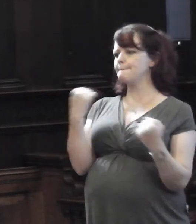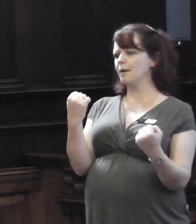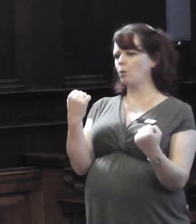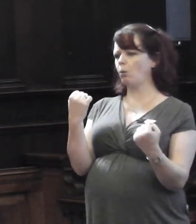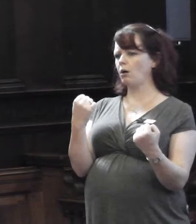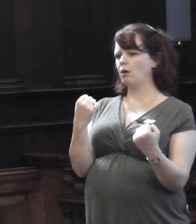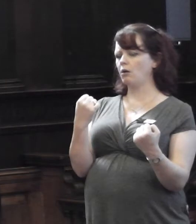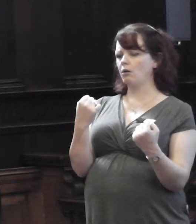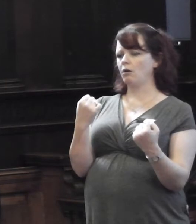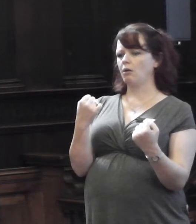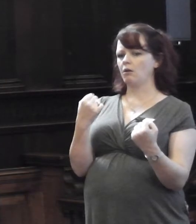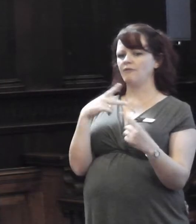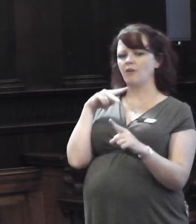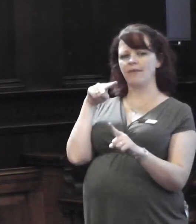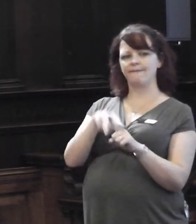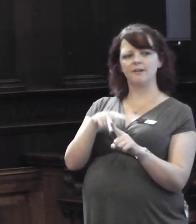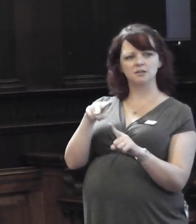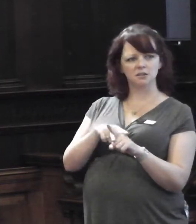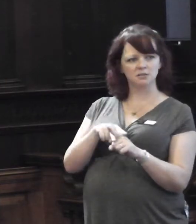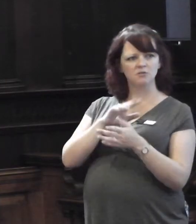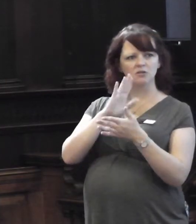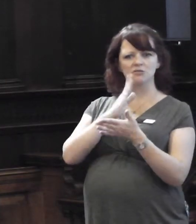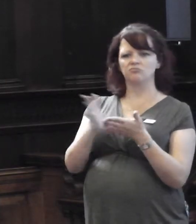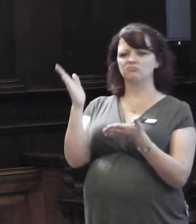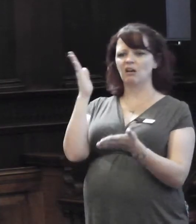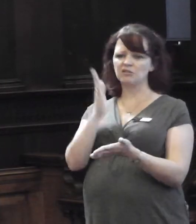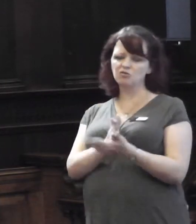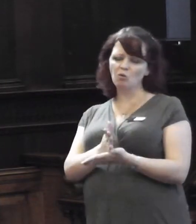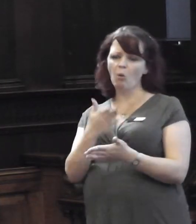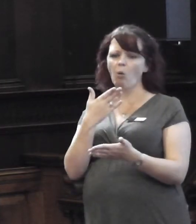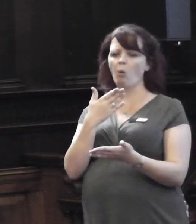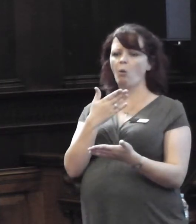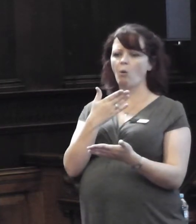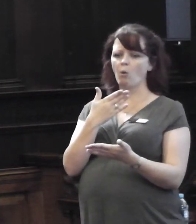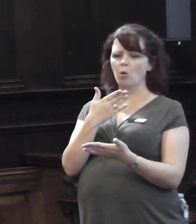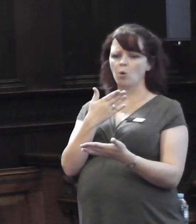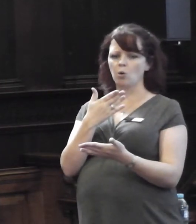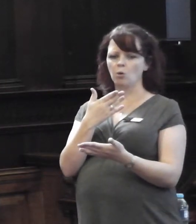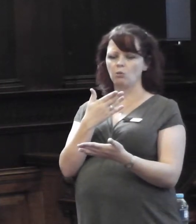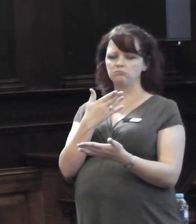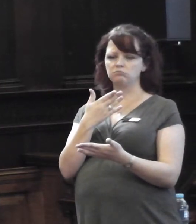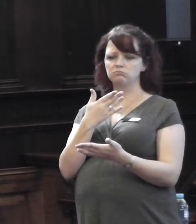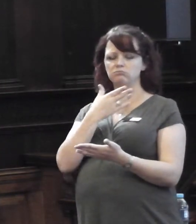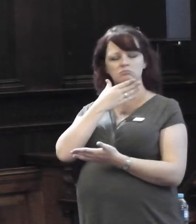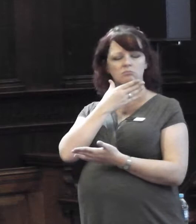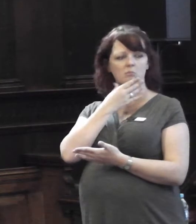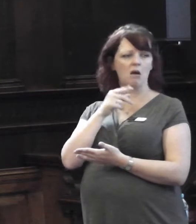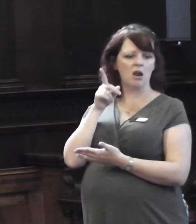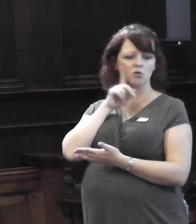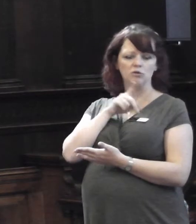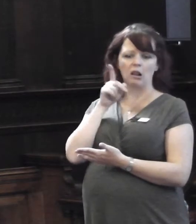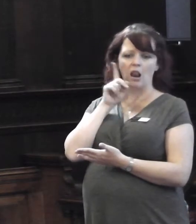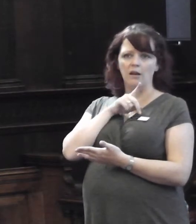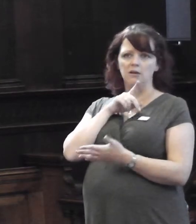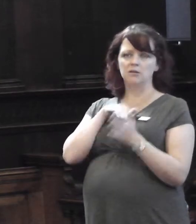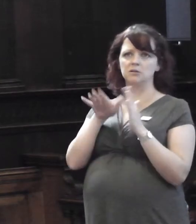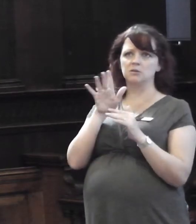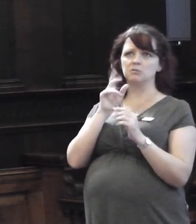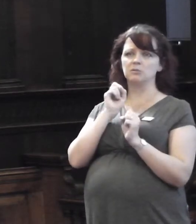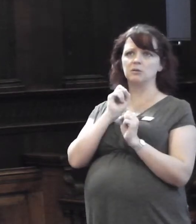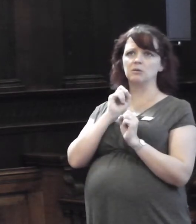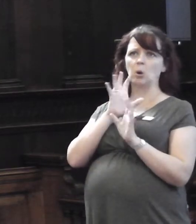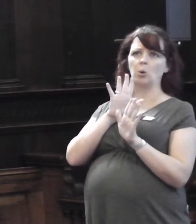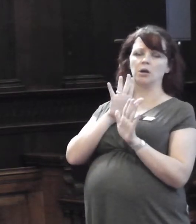over the victim in order to make him, her or him, submit and